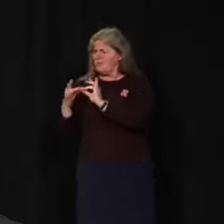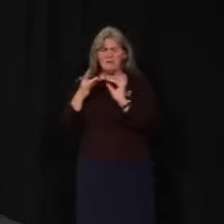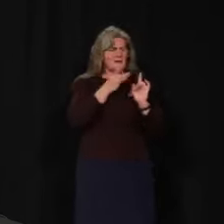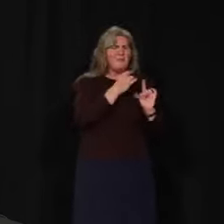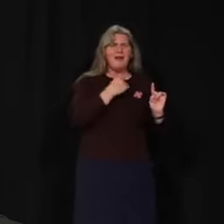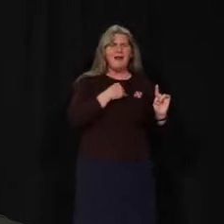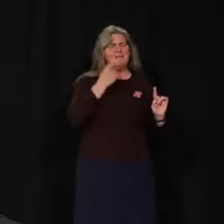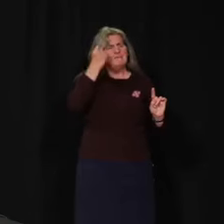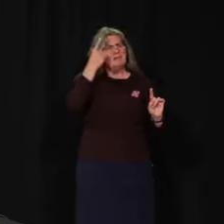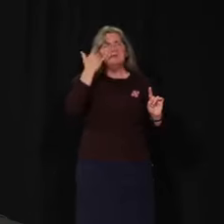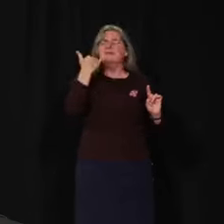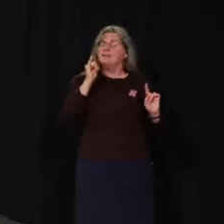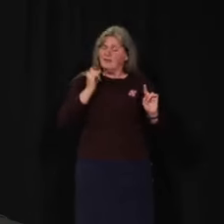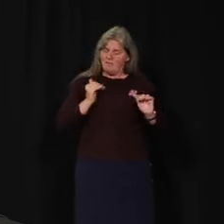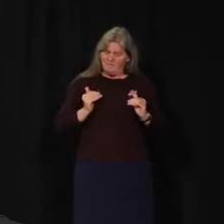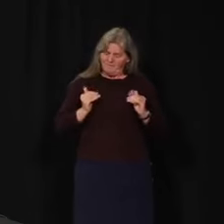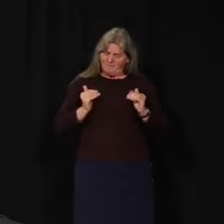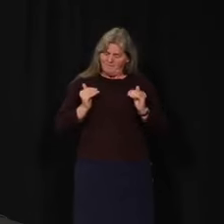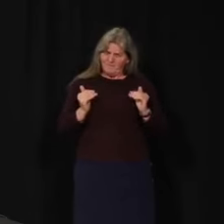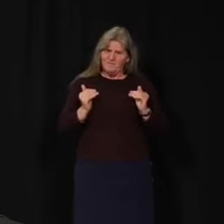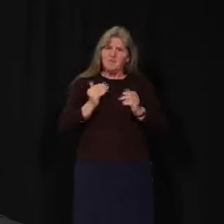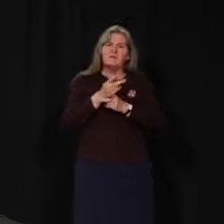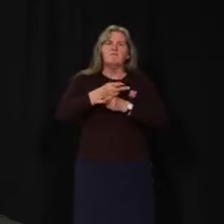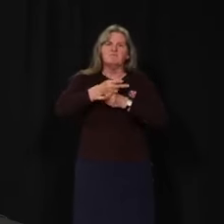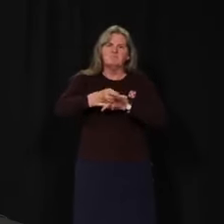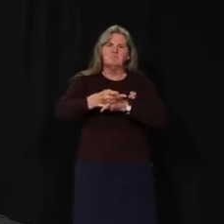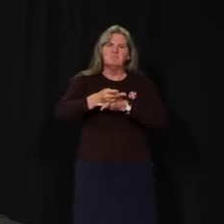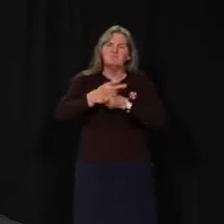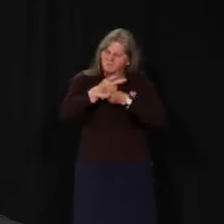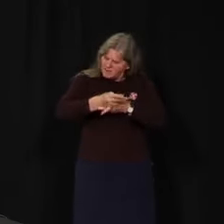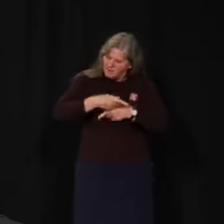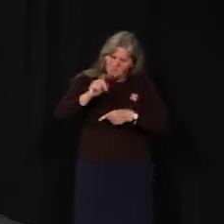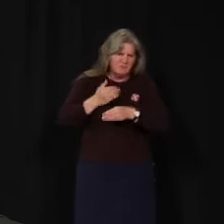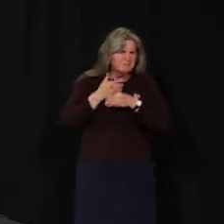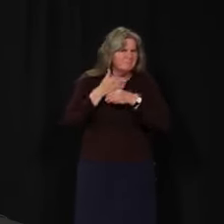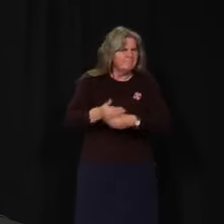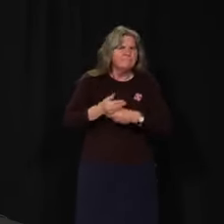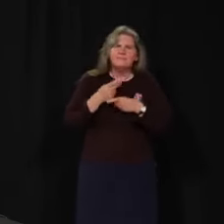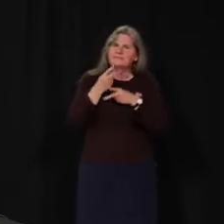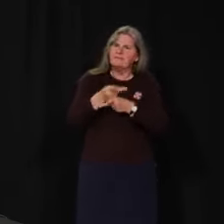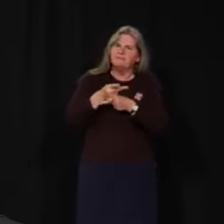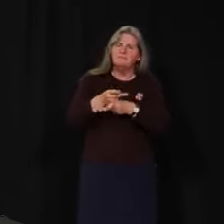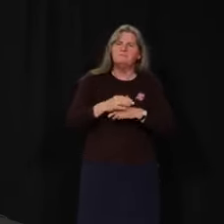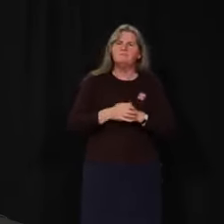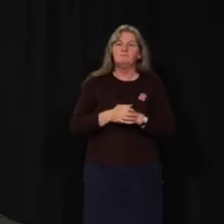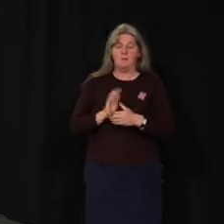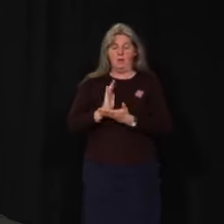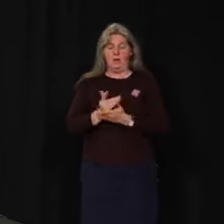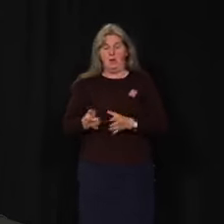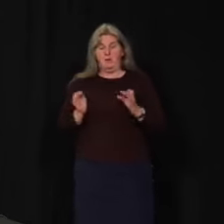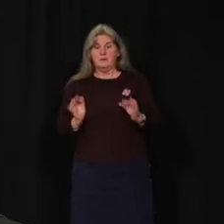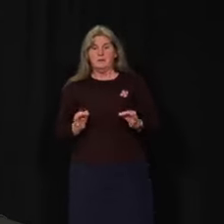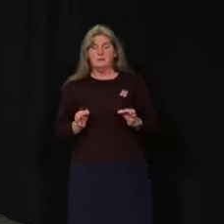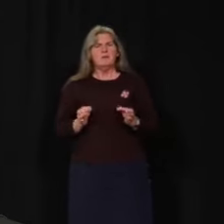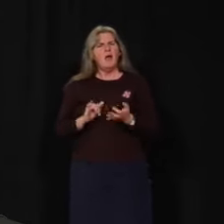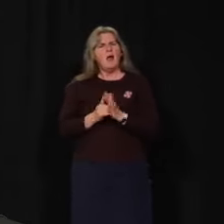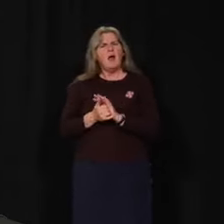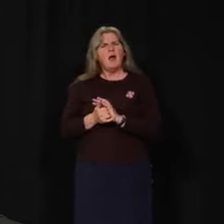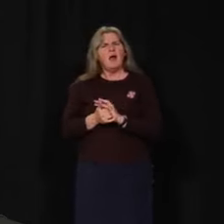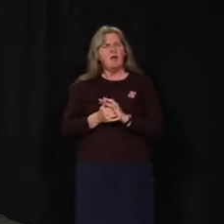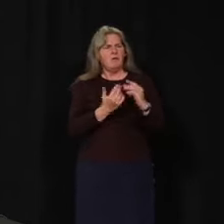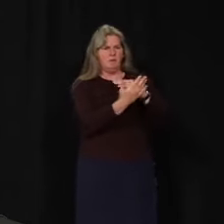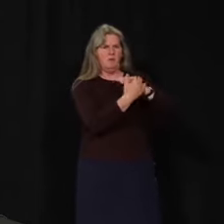must continue to move forward with caution. We will continue to base our decisions on the recommendations of